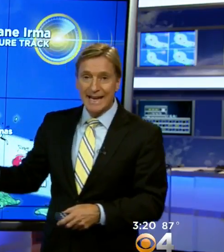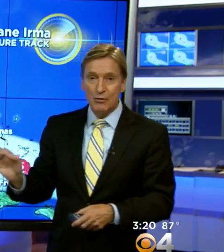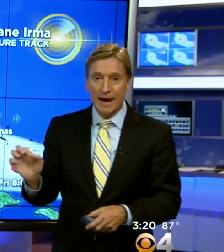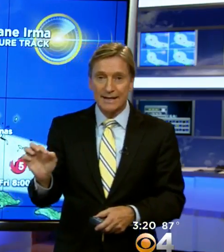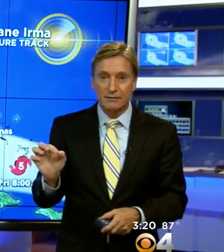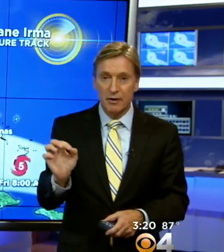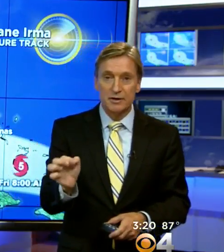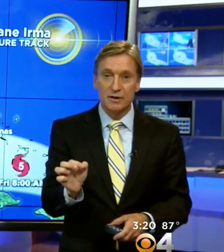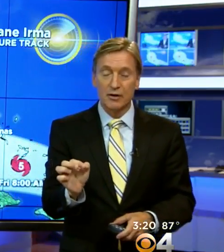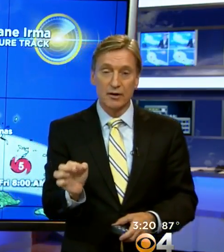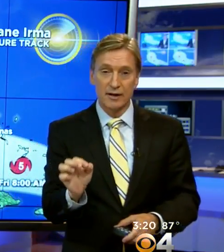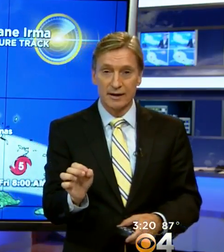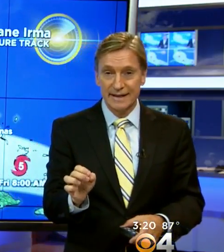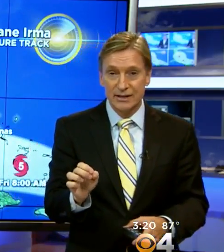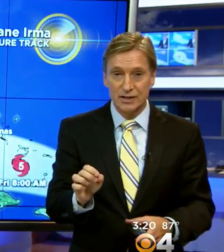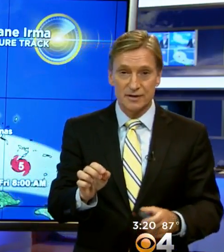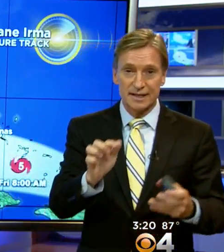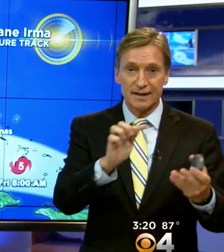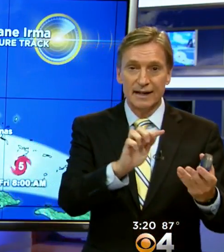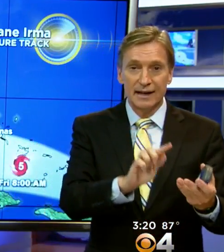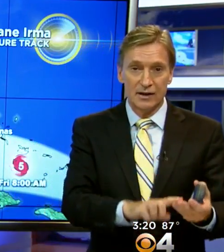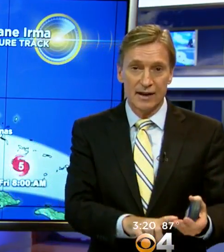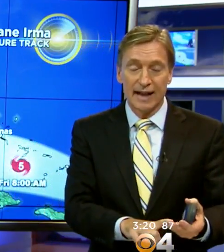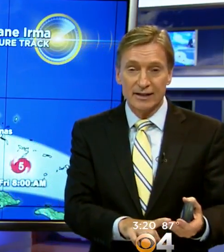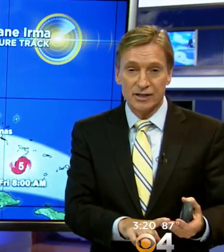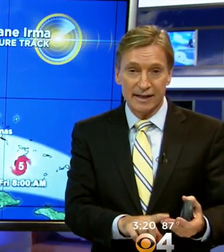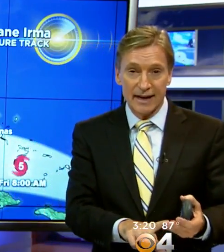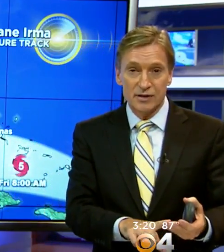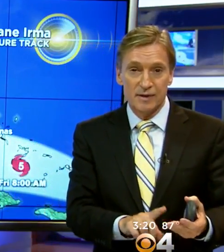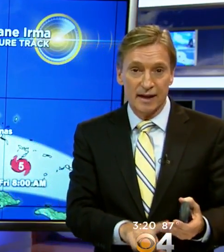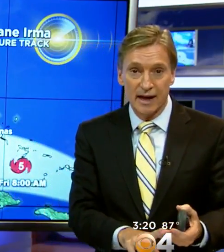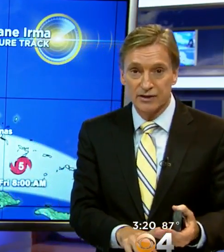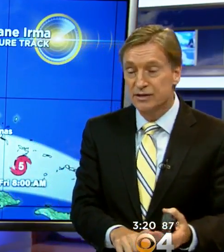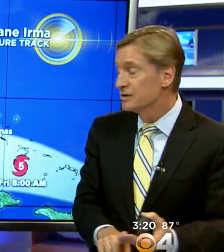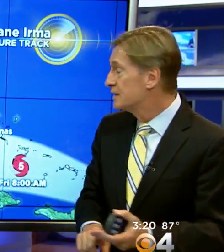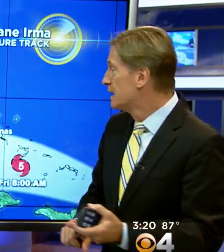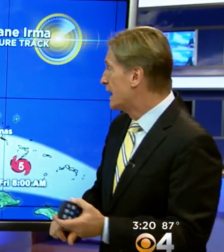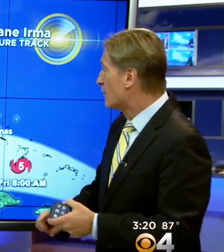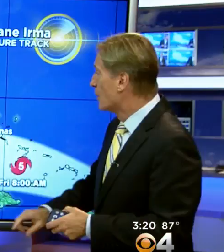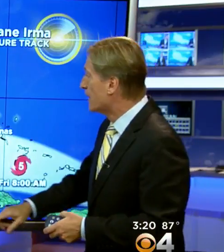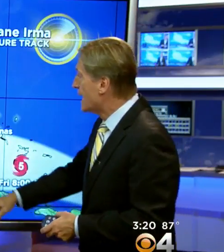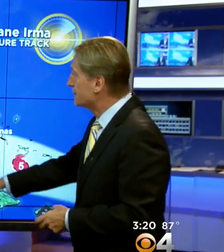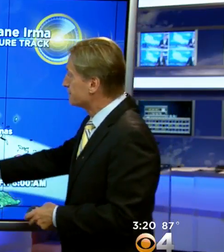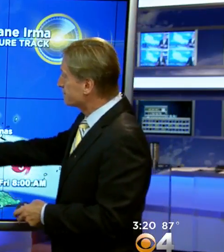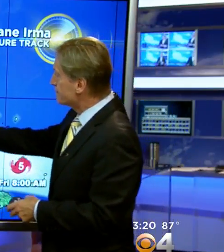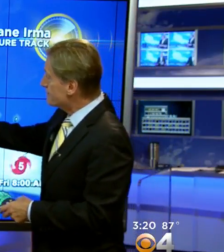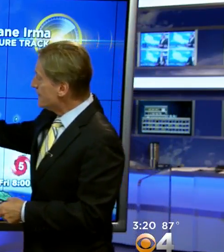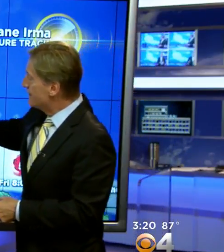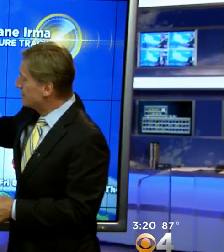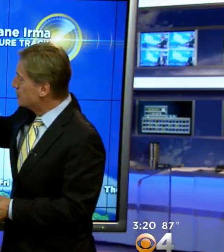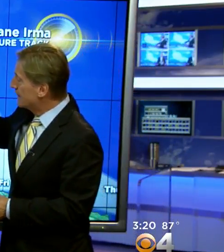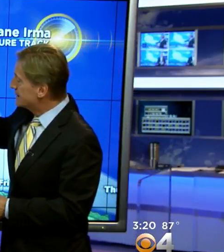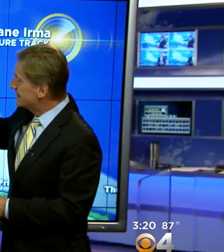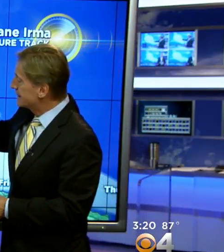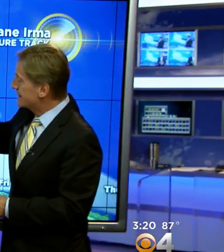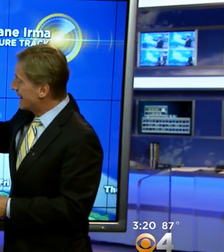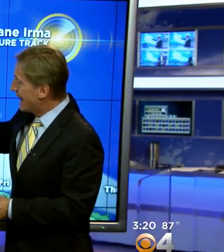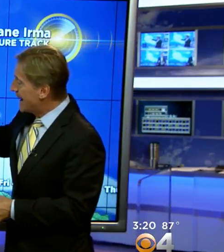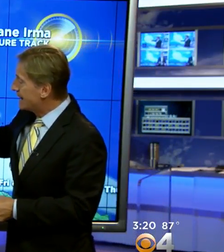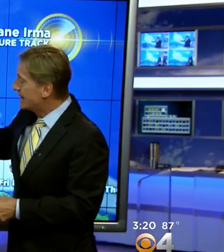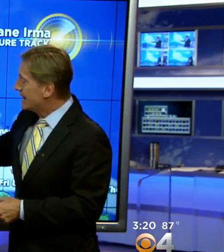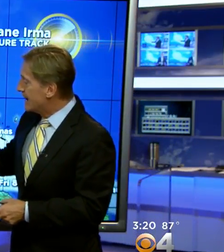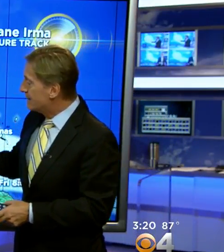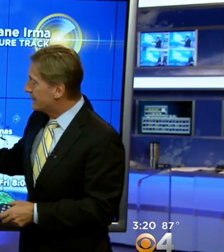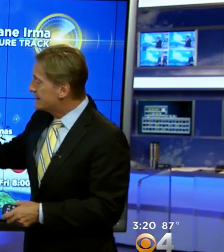to 80 west, and when we do the conditions, you see the latitude and the longitude, and we're at about 26